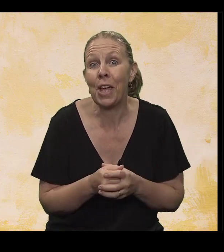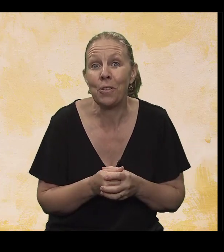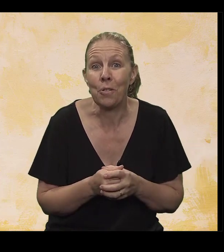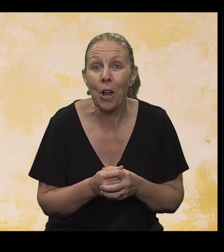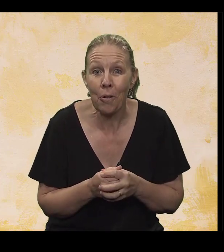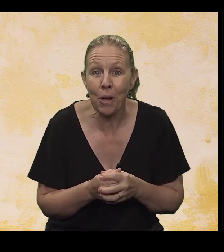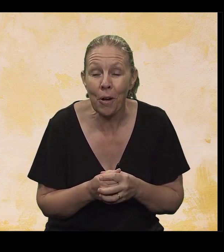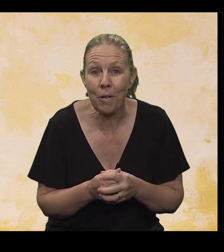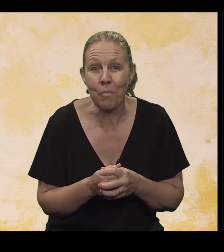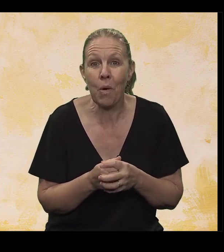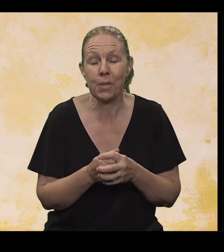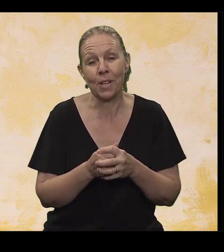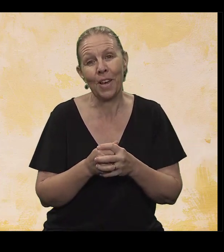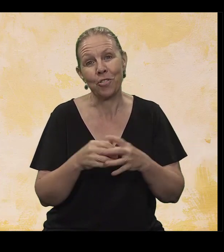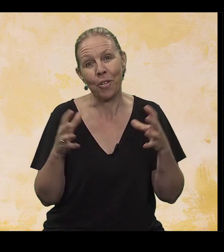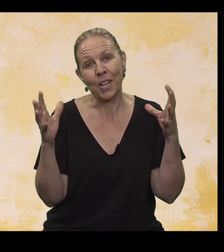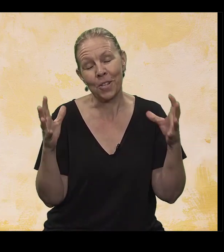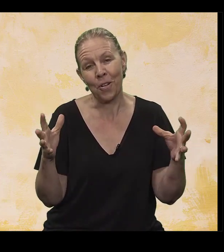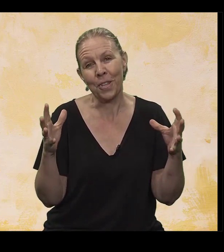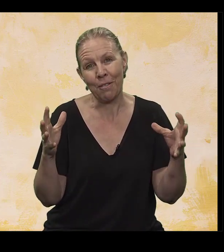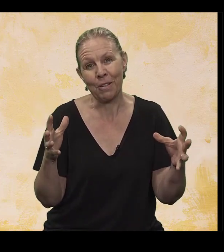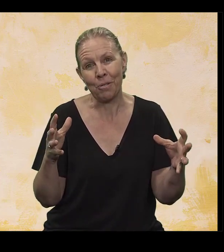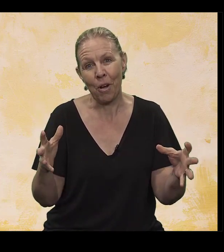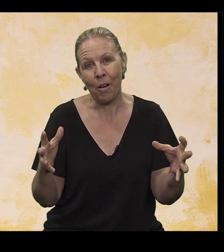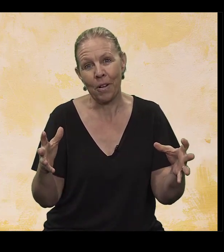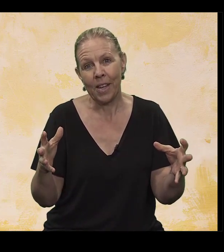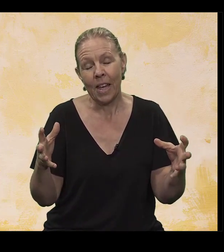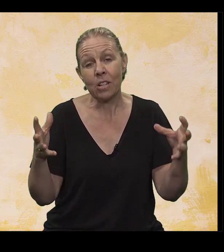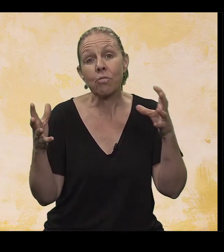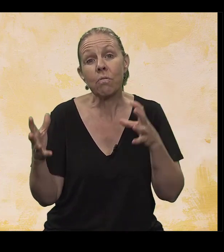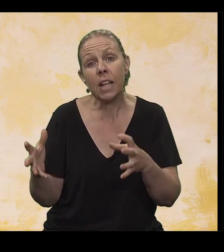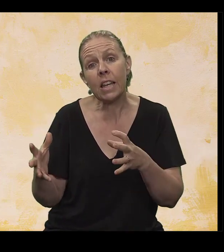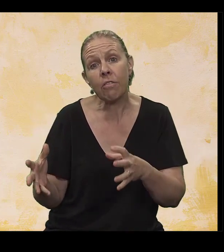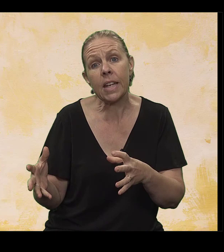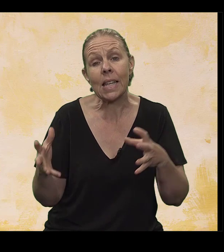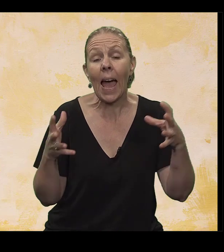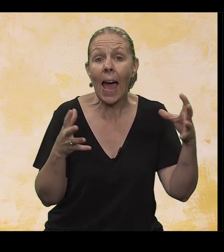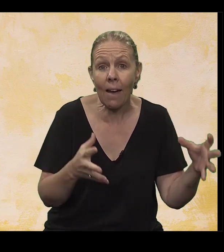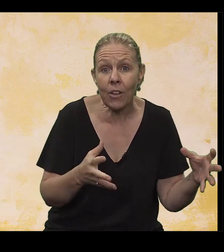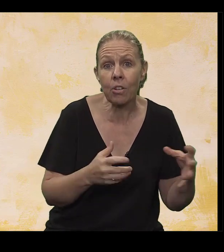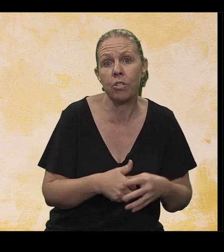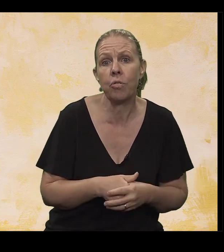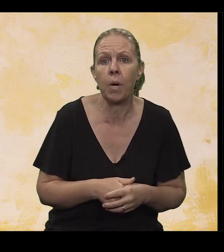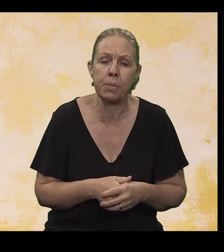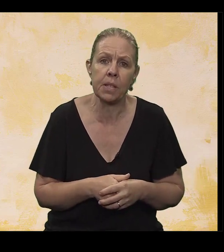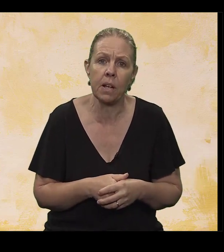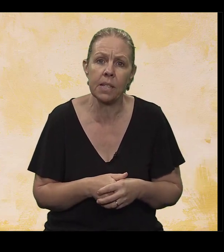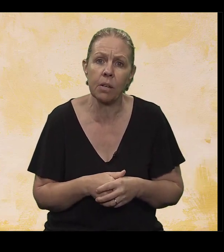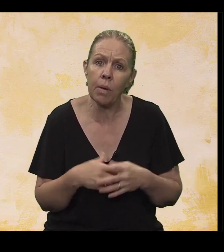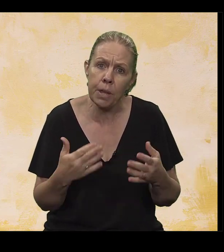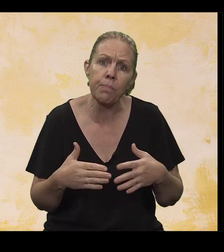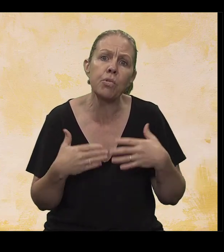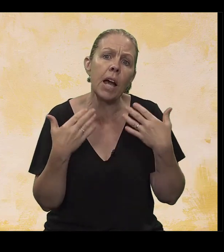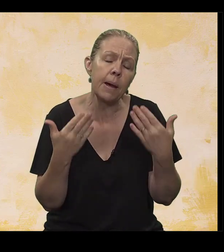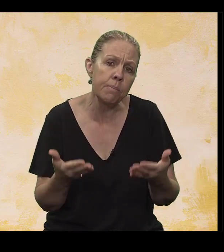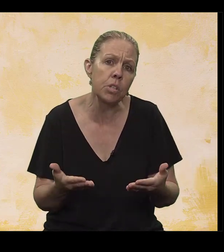your logo and website address on there as well. It's really great to have it on your website, so when people come to